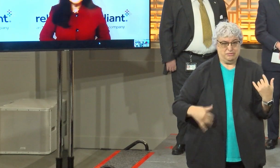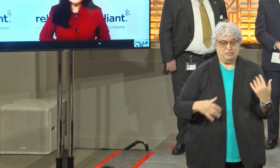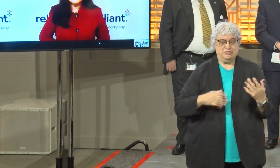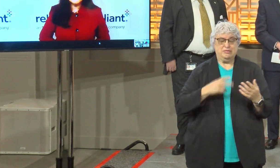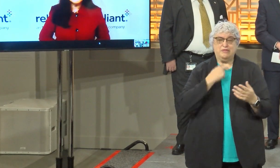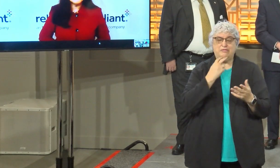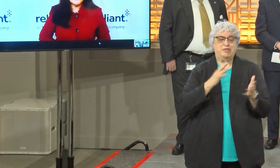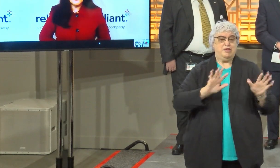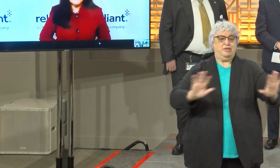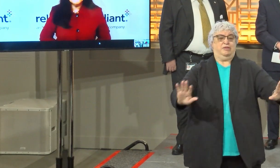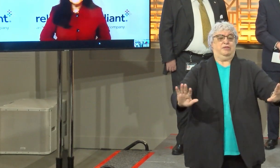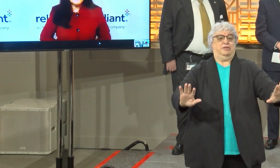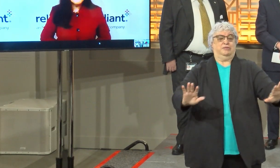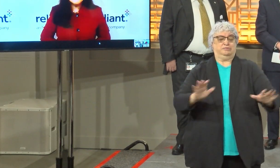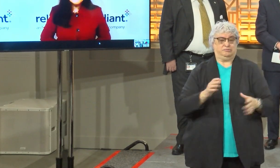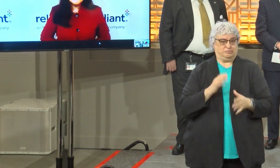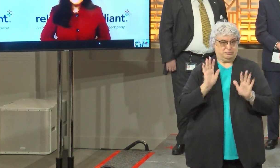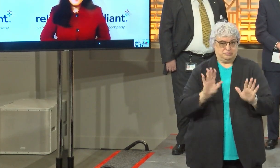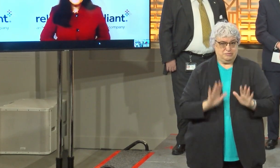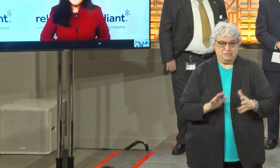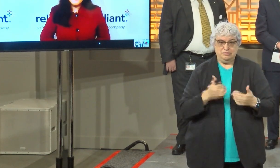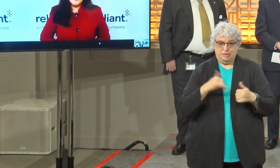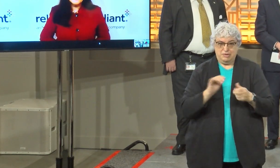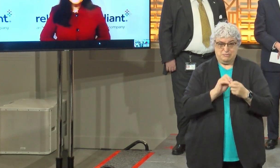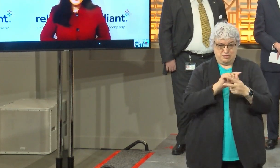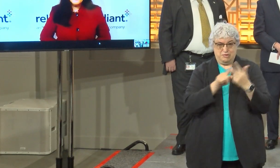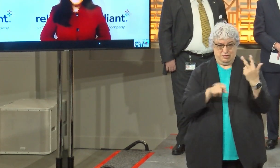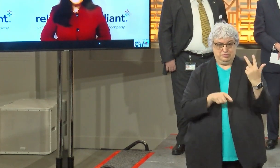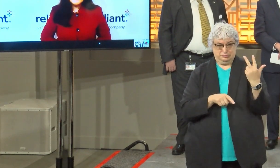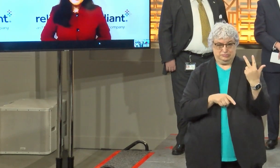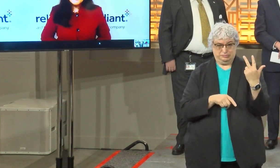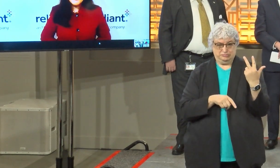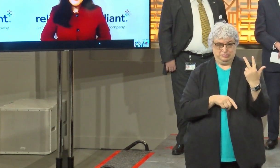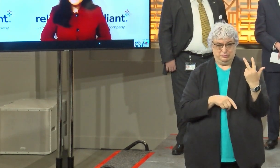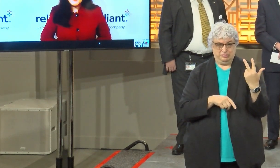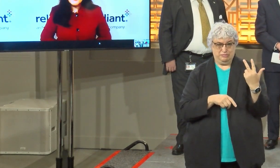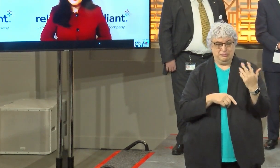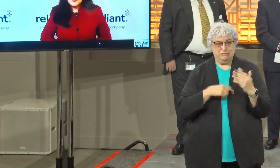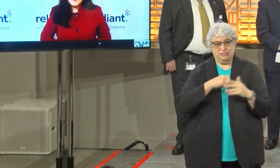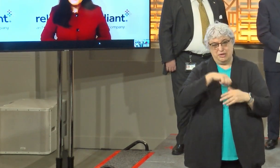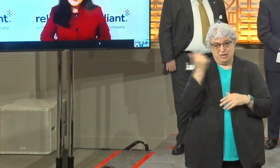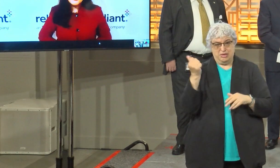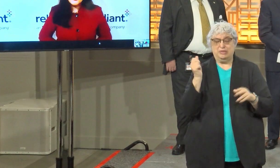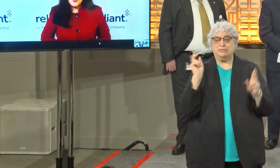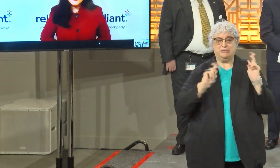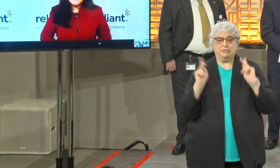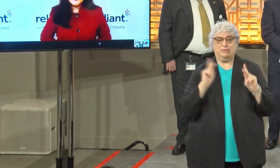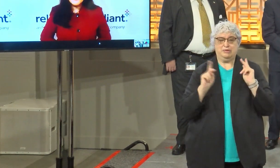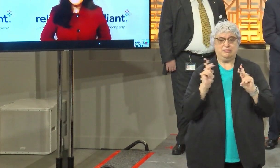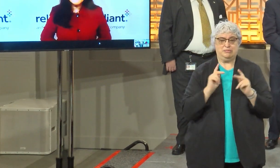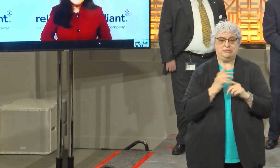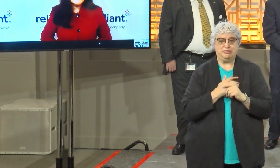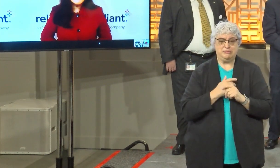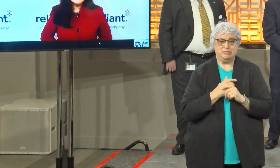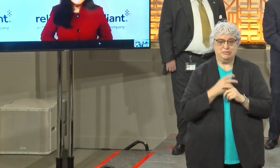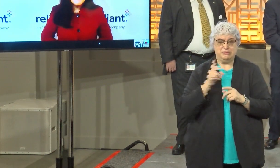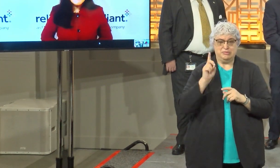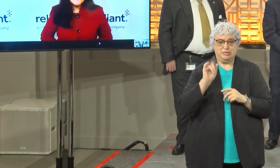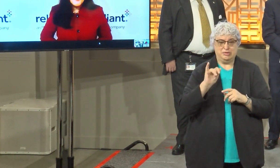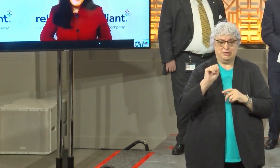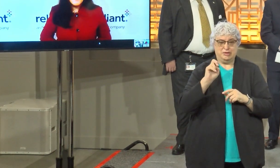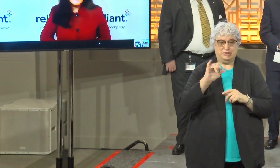voice full of soul. But it doesn't stop there. We have additional artists joining Disney